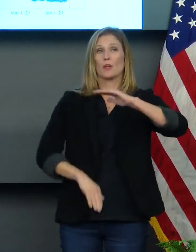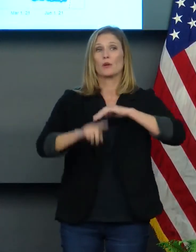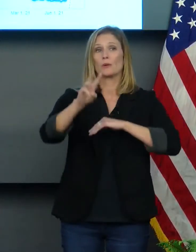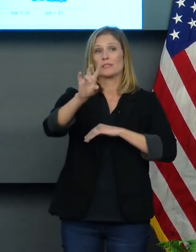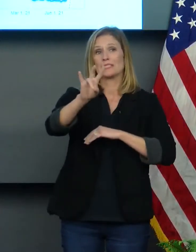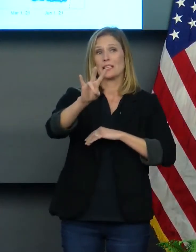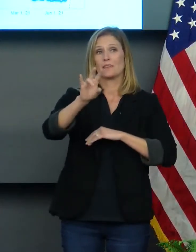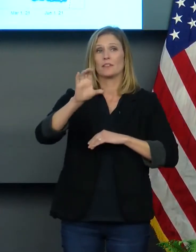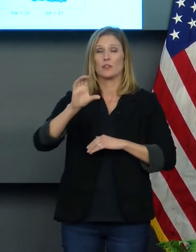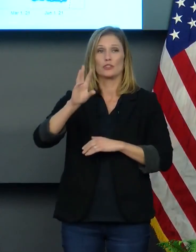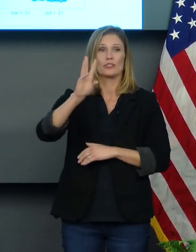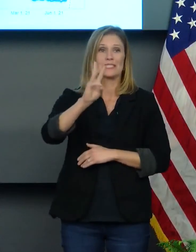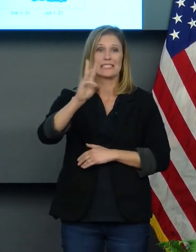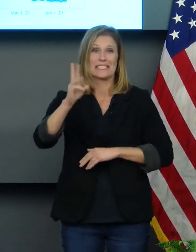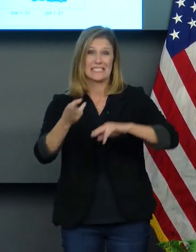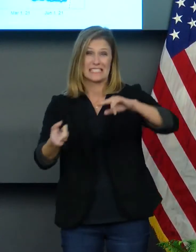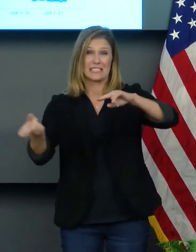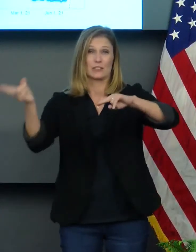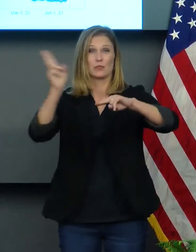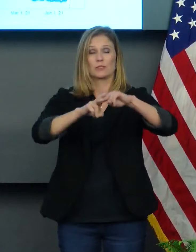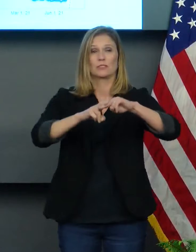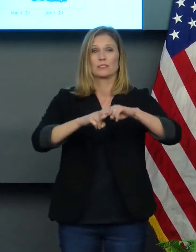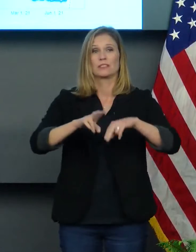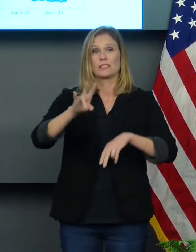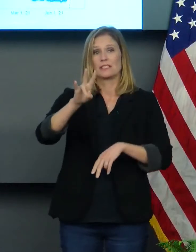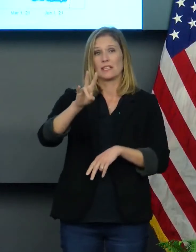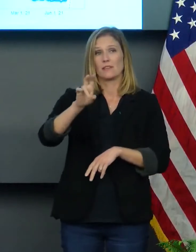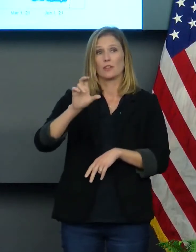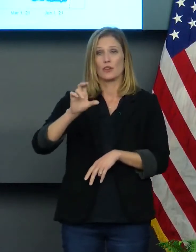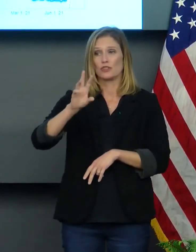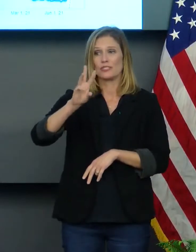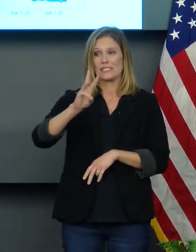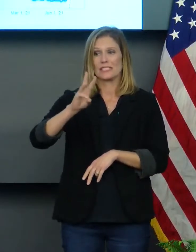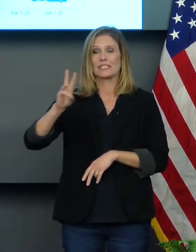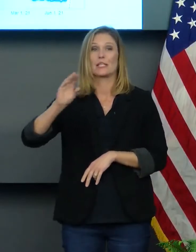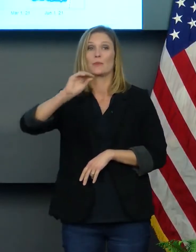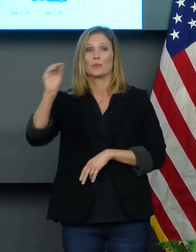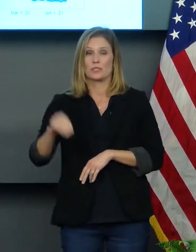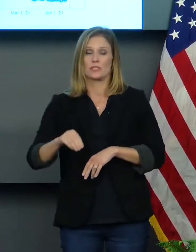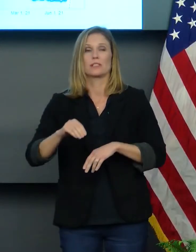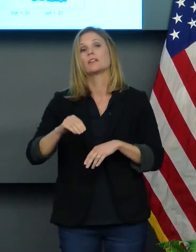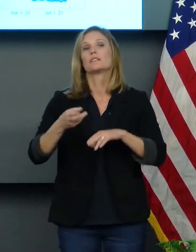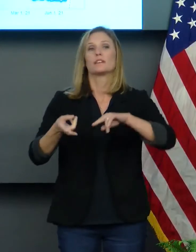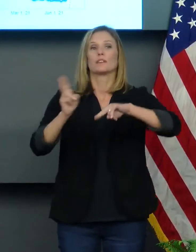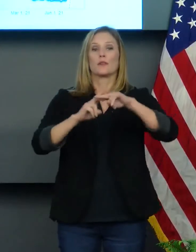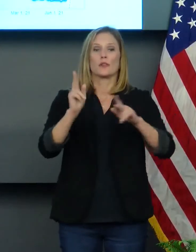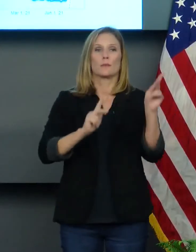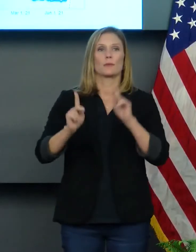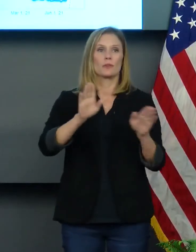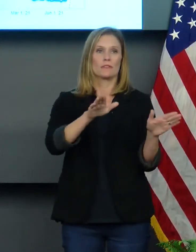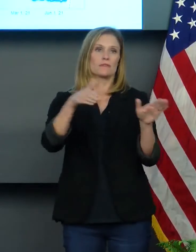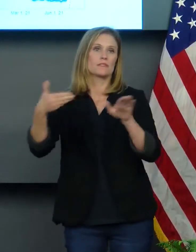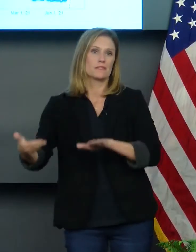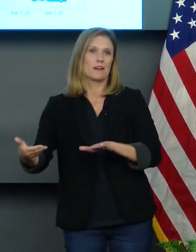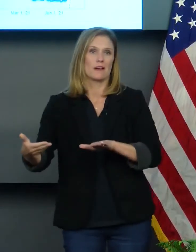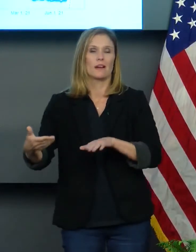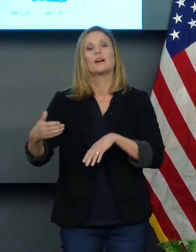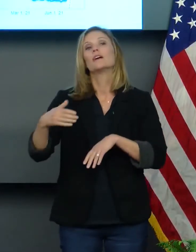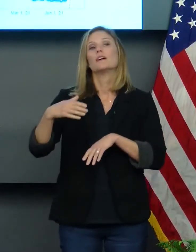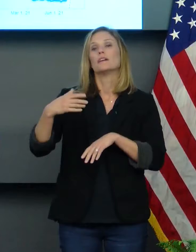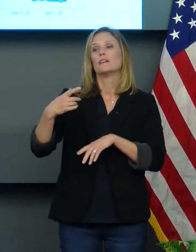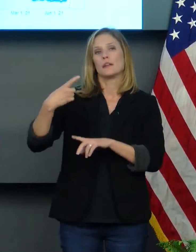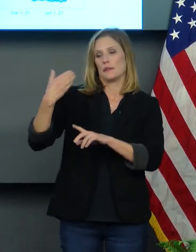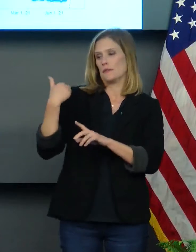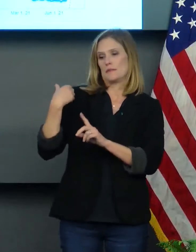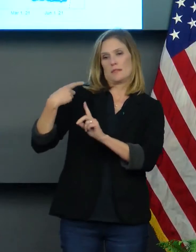766%. That's a 766% increase in people who have died from COVID in the past month below the age of